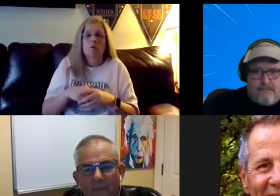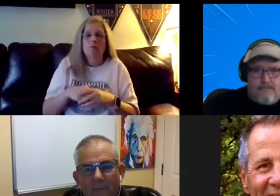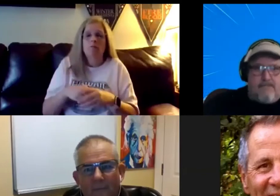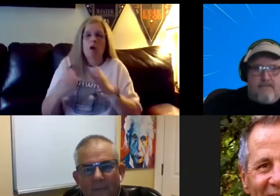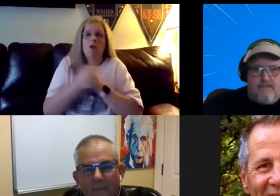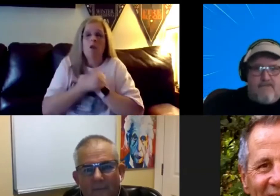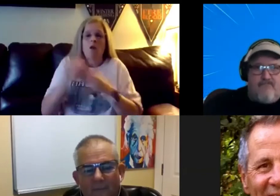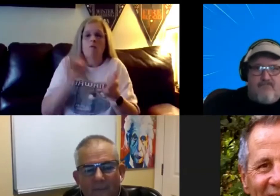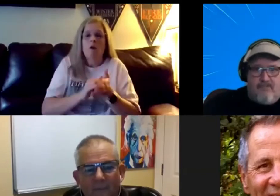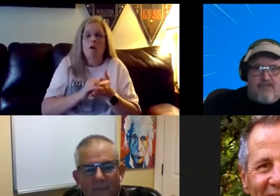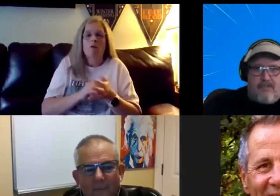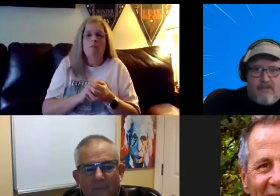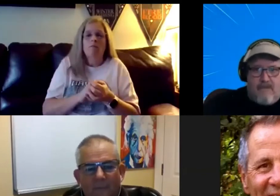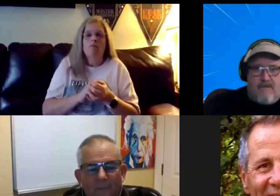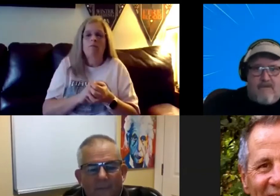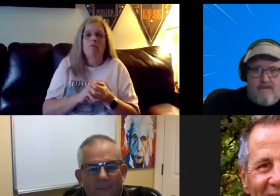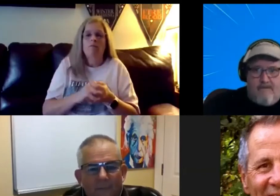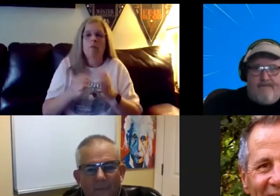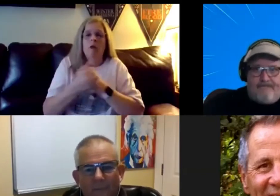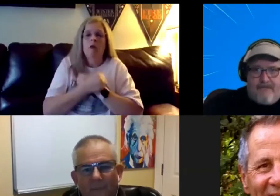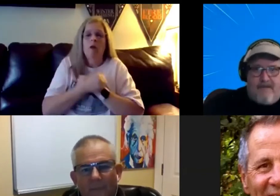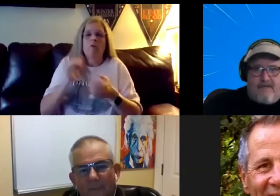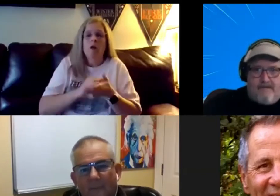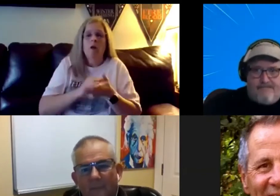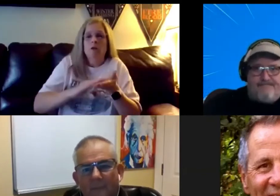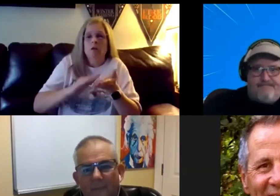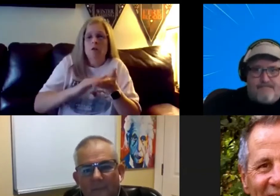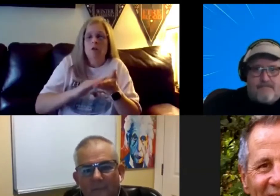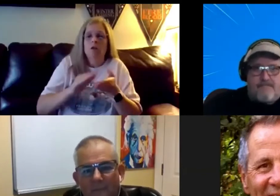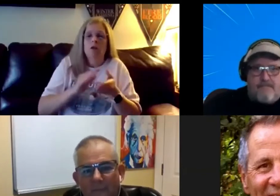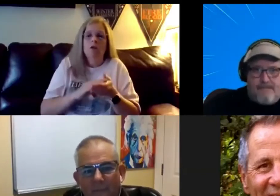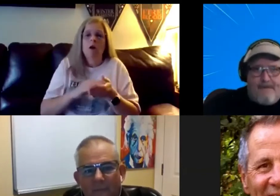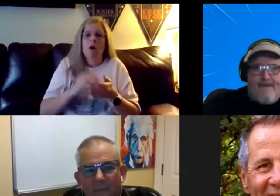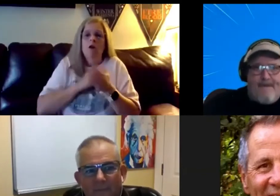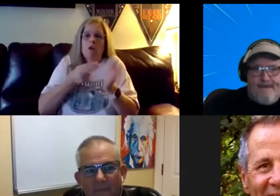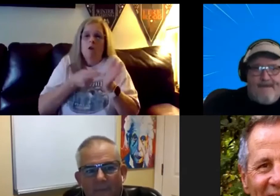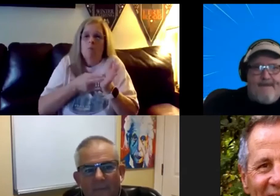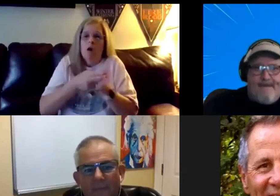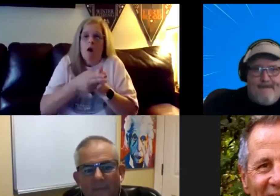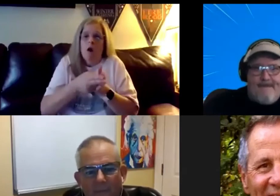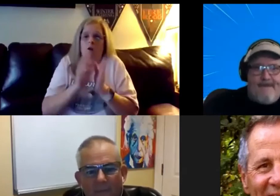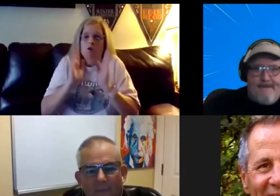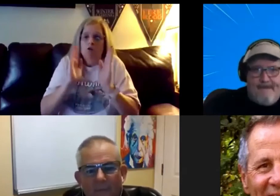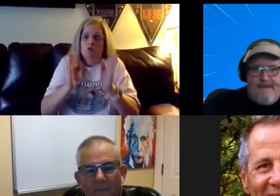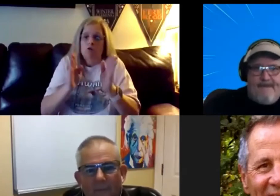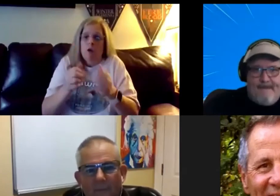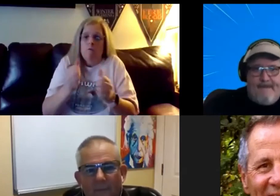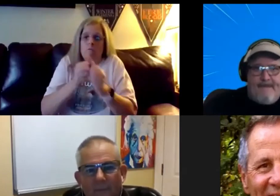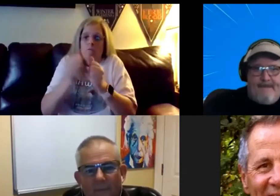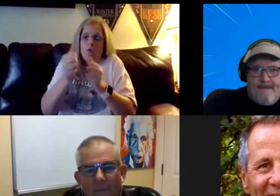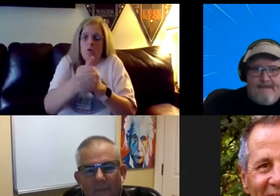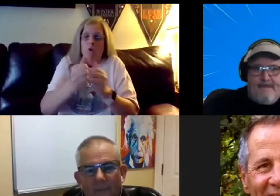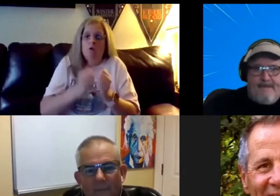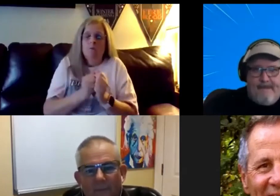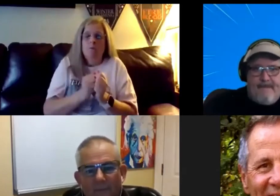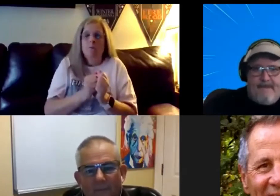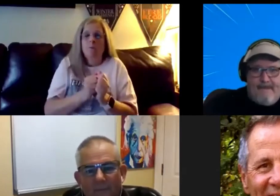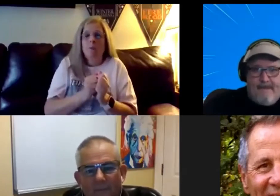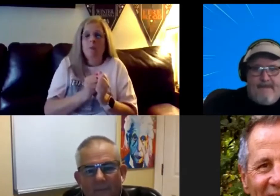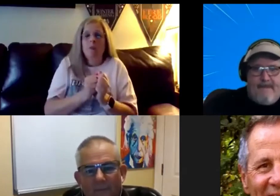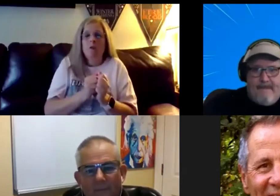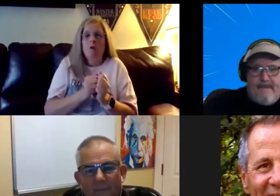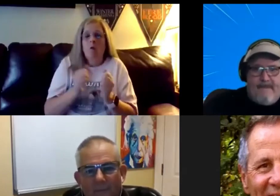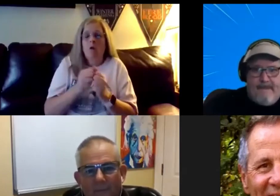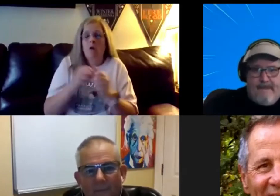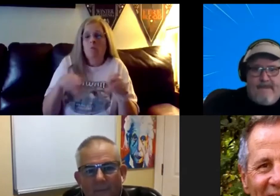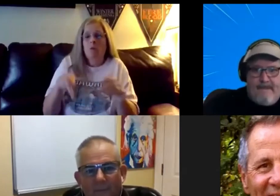that. I love that it's clean. I love that we can be honest and straightforward and with people.